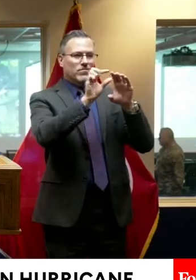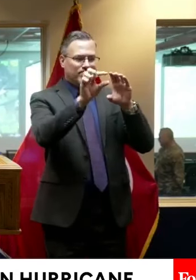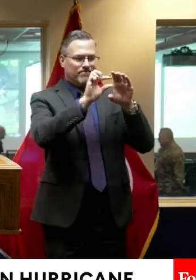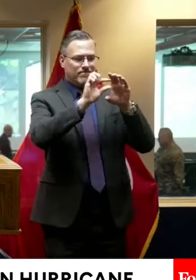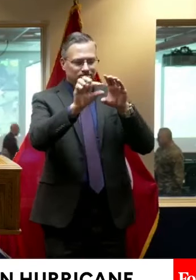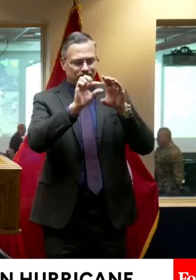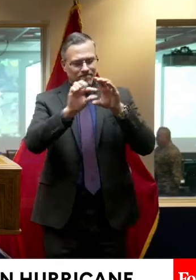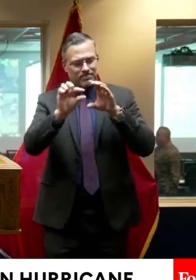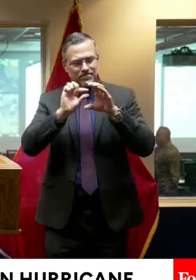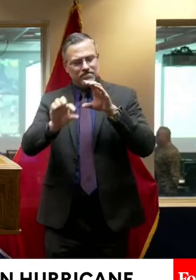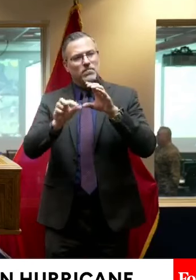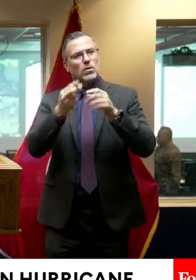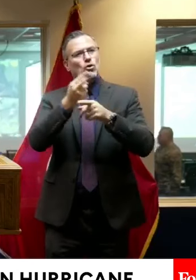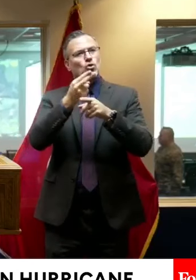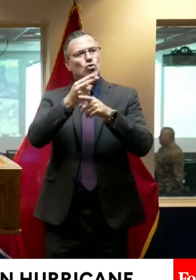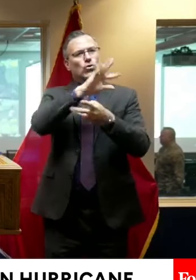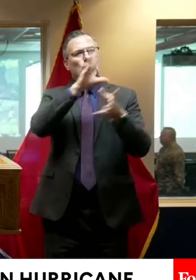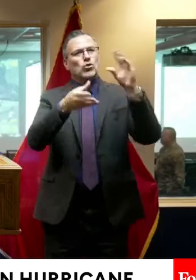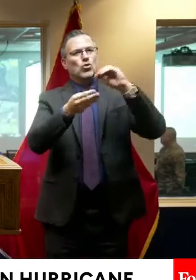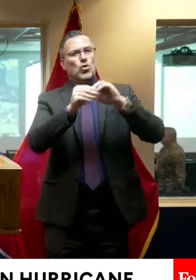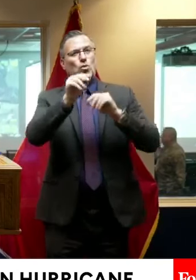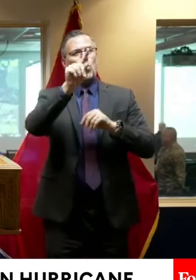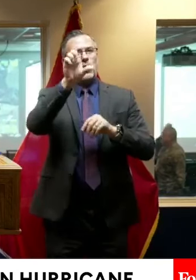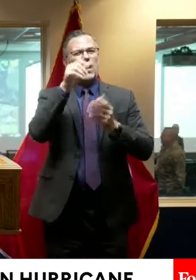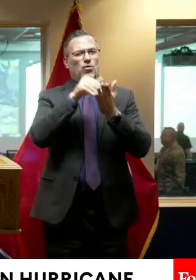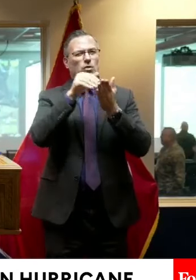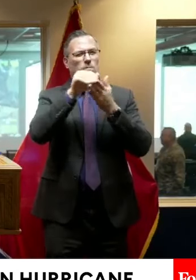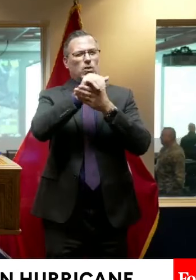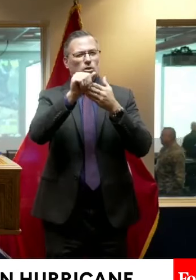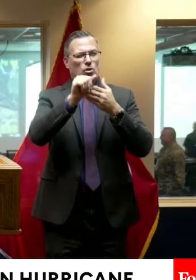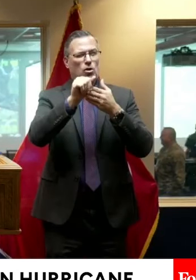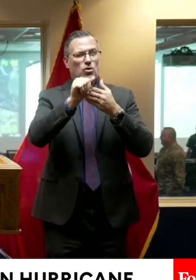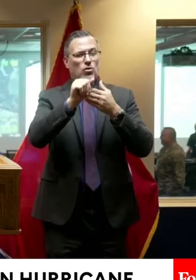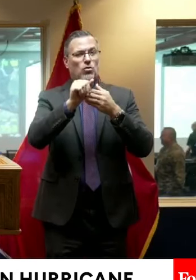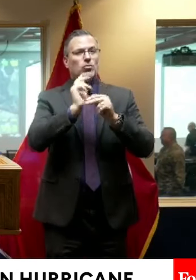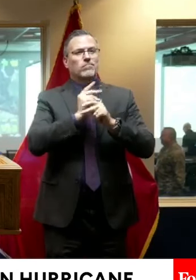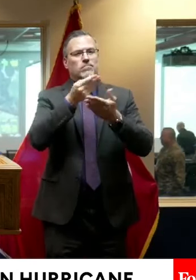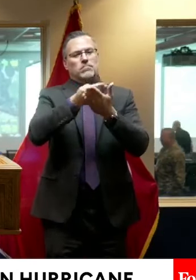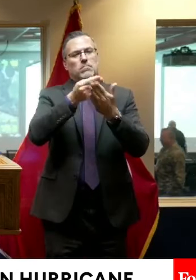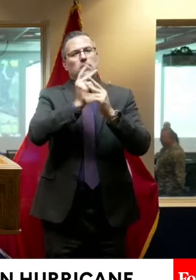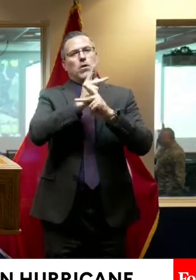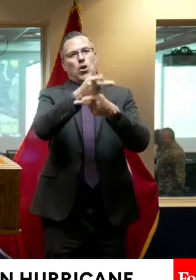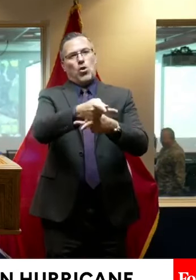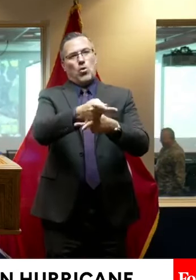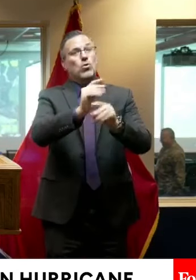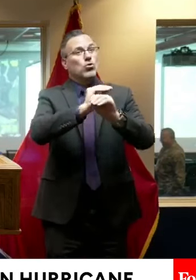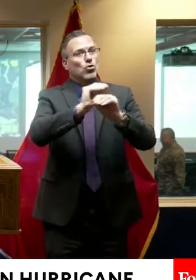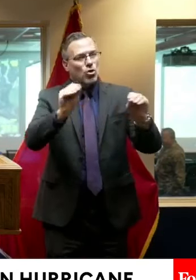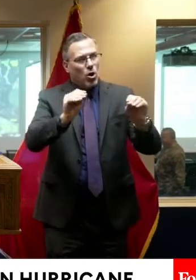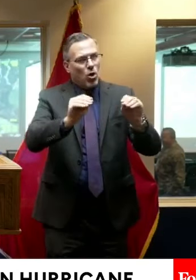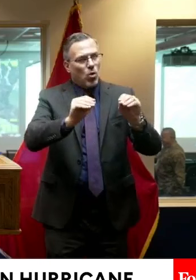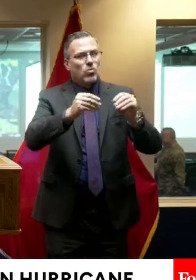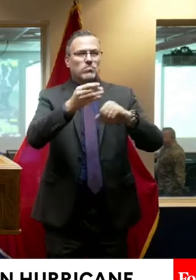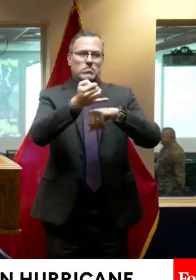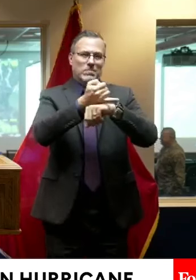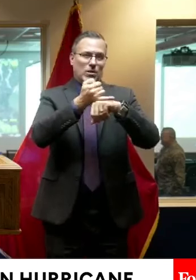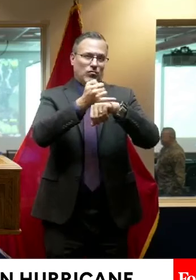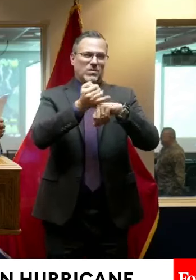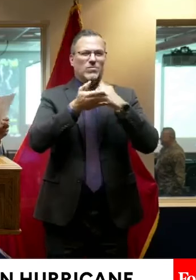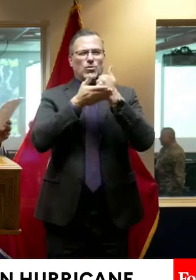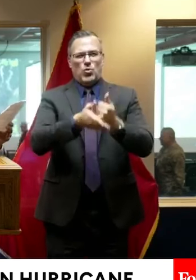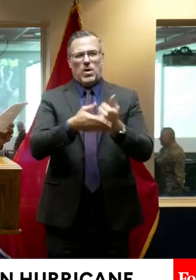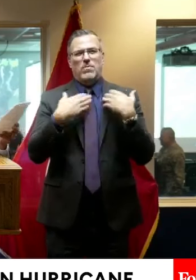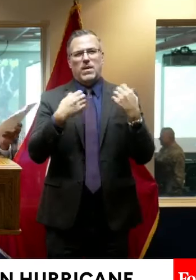used to create this $100 million no interest loan. That our goal is to directly impact health and well-being of